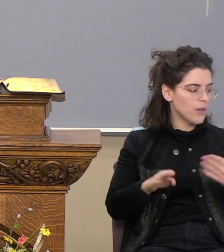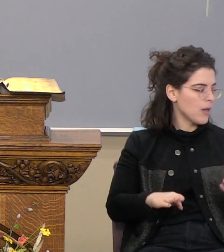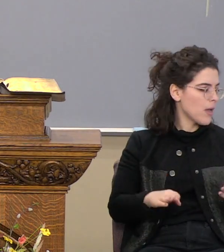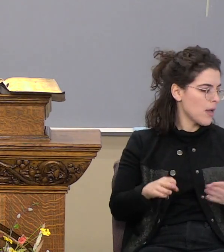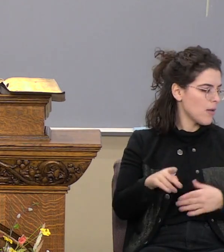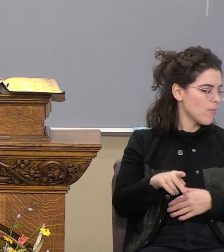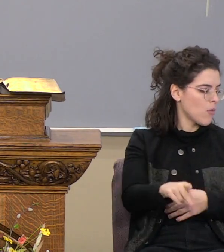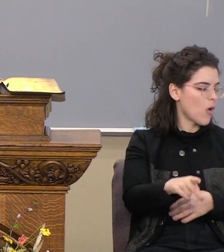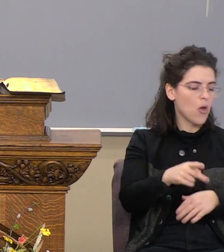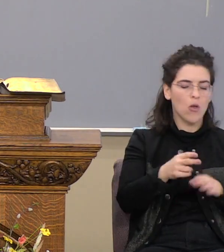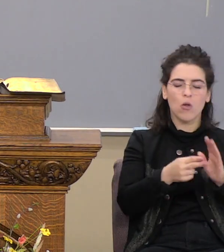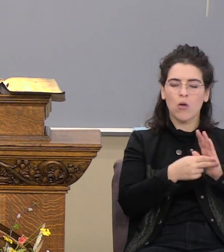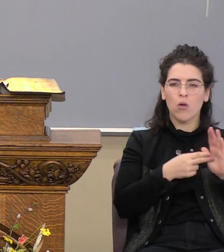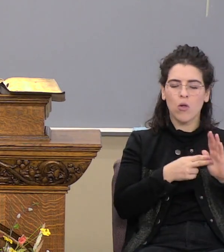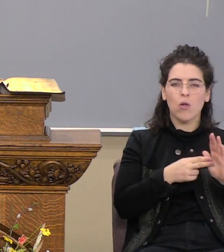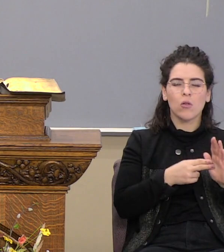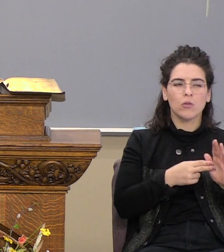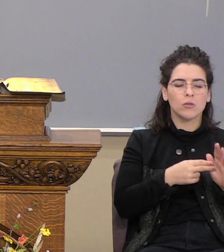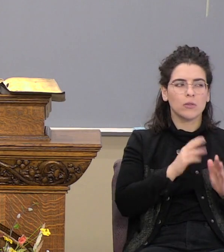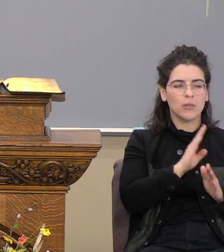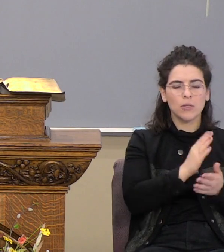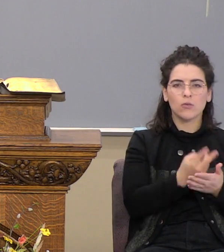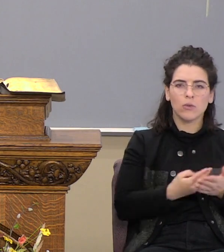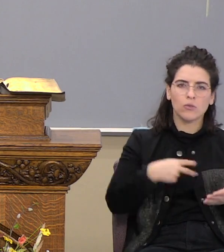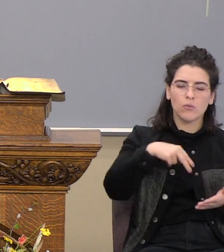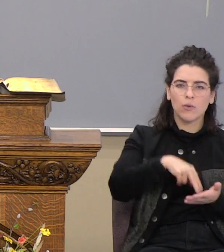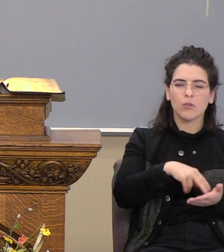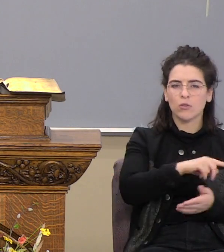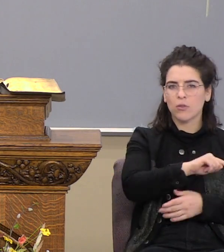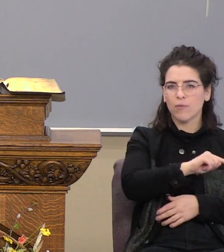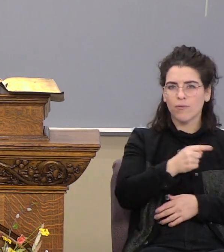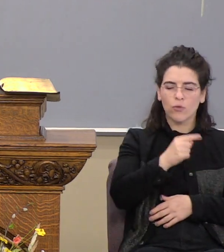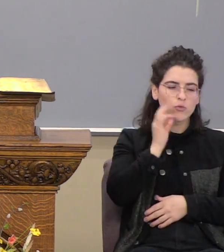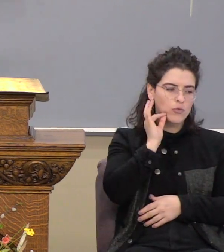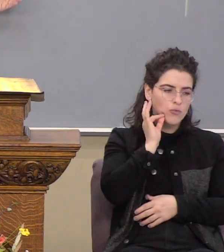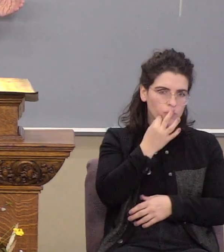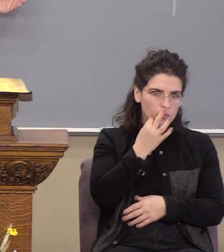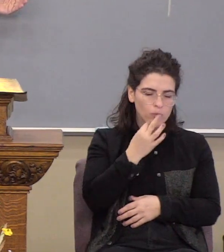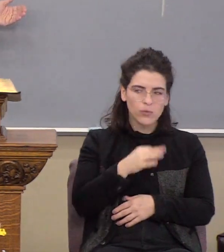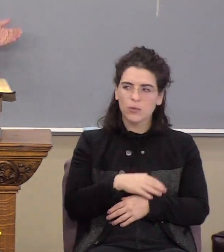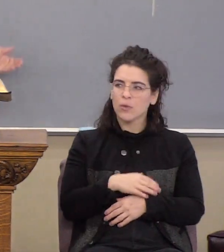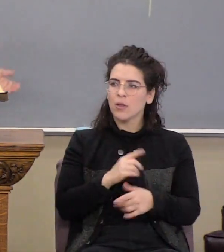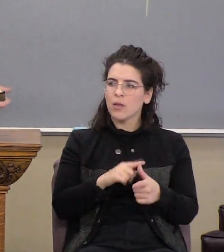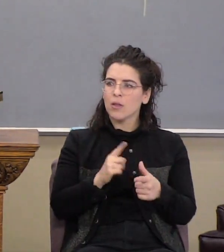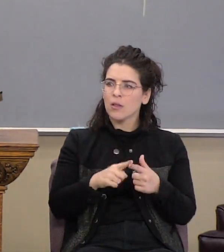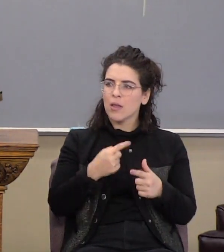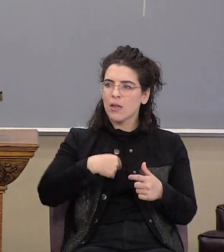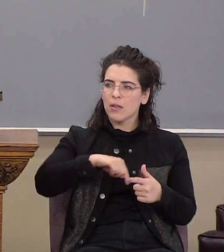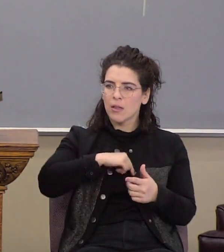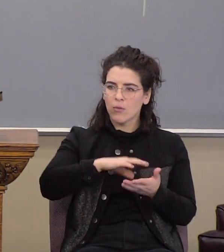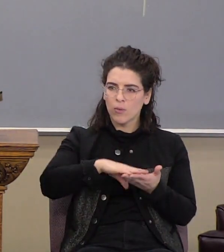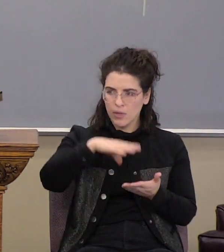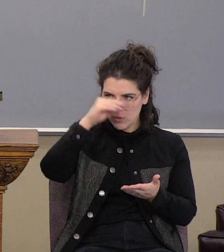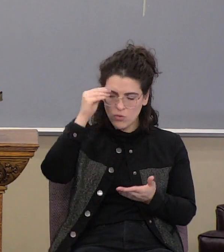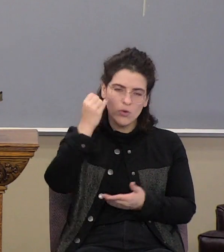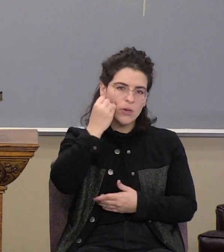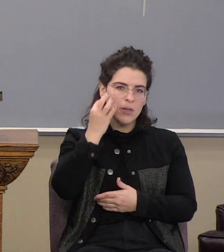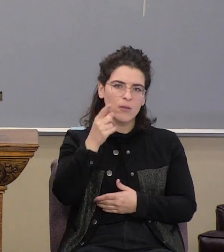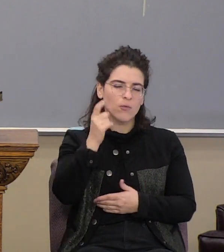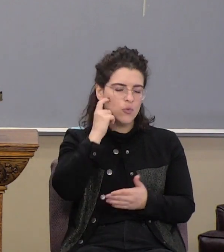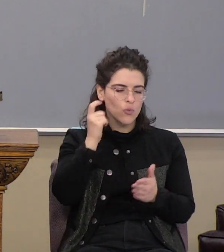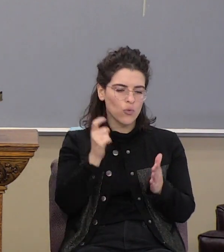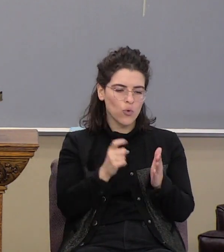his resurrection the first fruits, okay? Then we learn, if you notice there